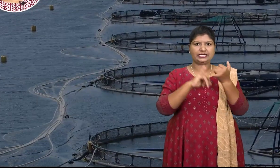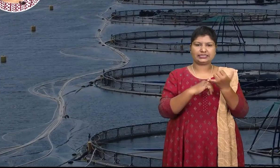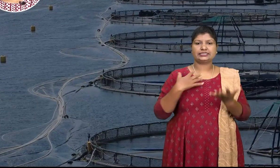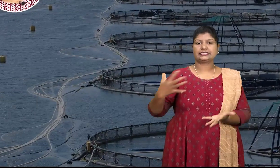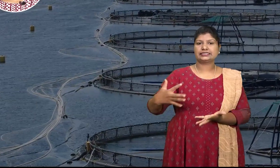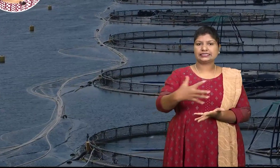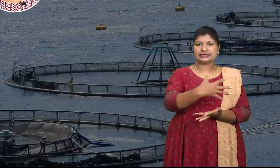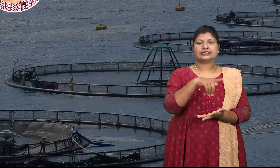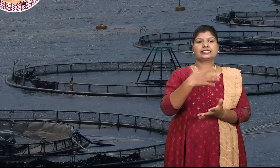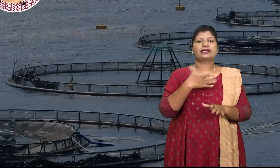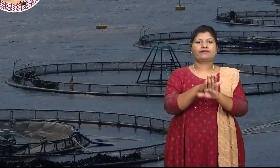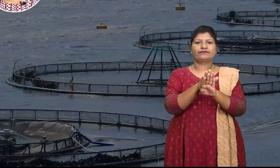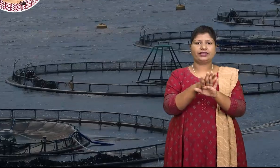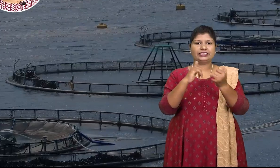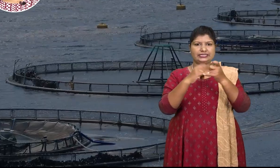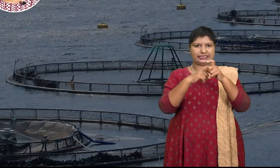collecting fish seeds